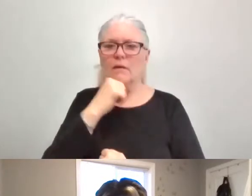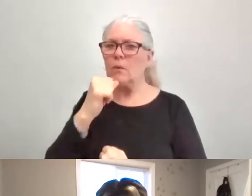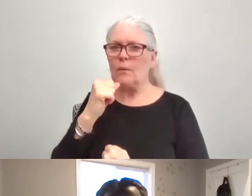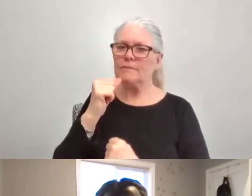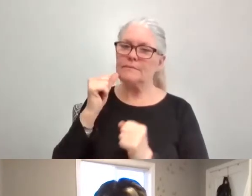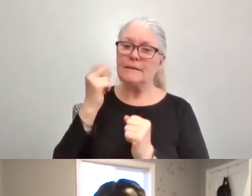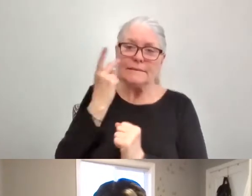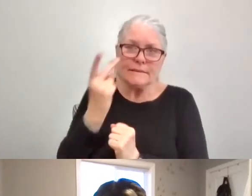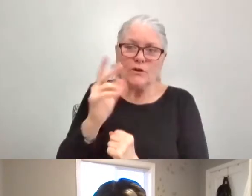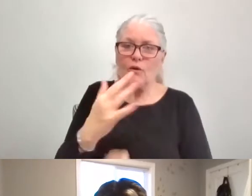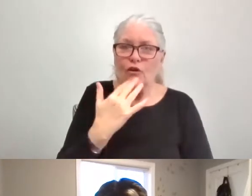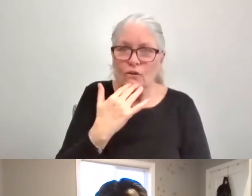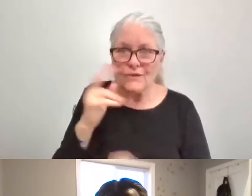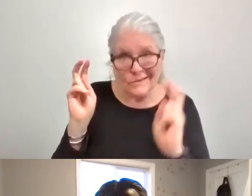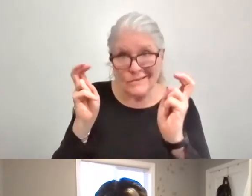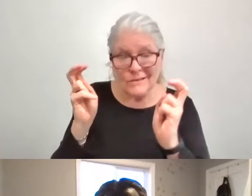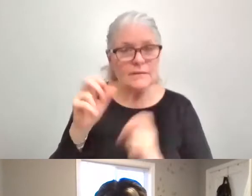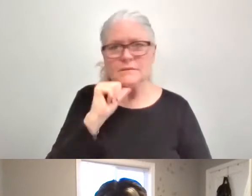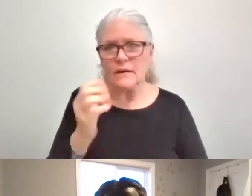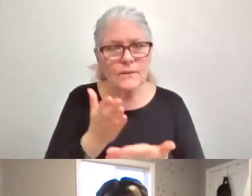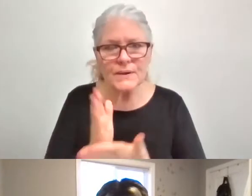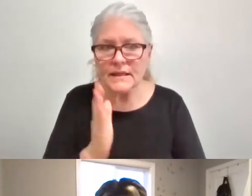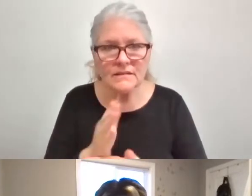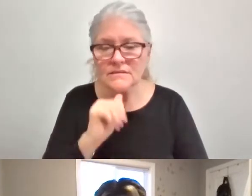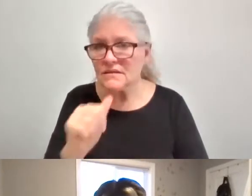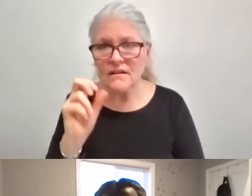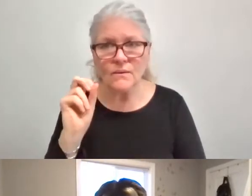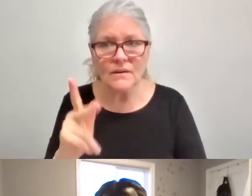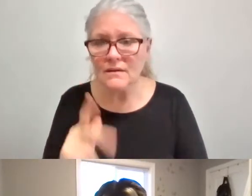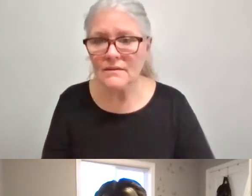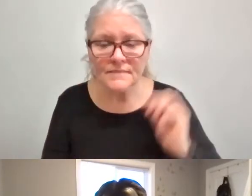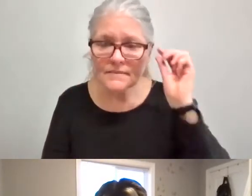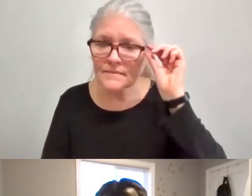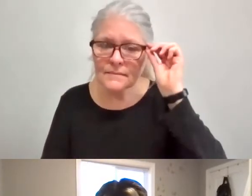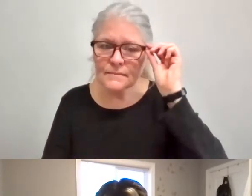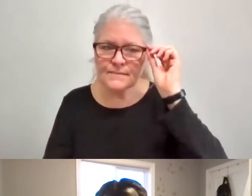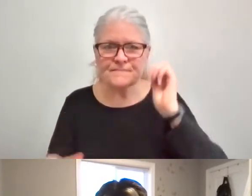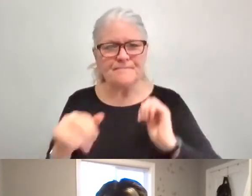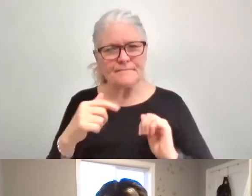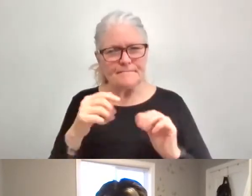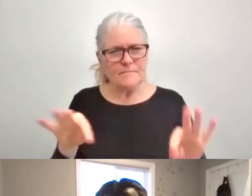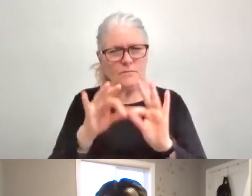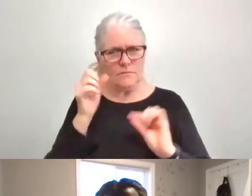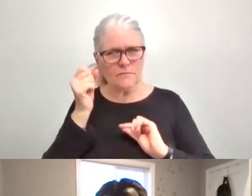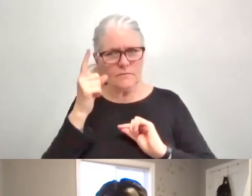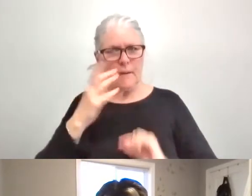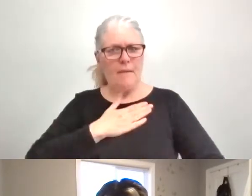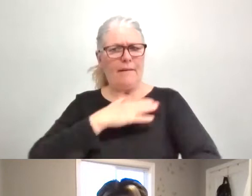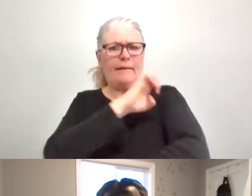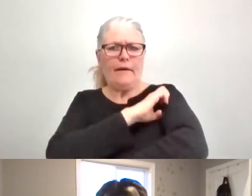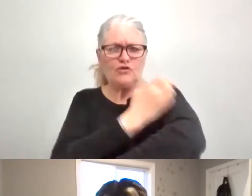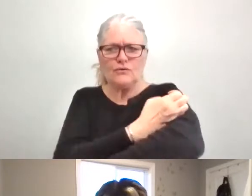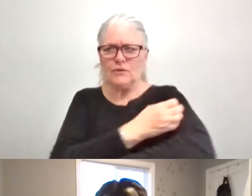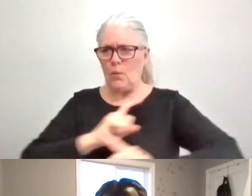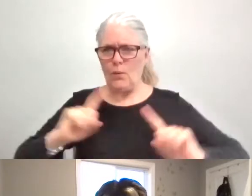nah, that's not okay. That's not all right in any way. So really kind of understand where your energy is going to lie,